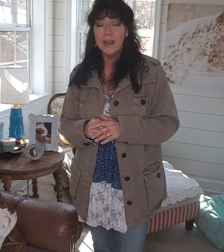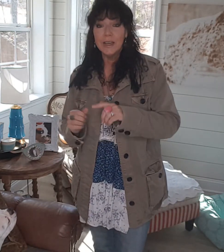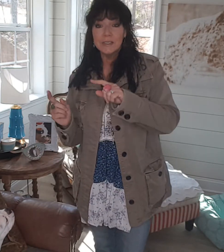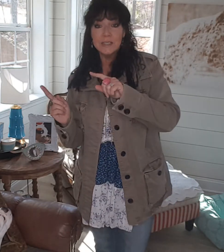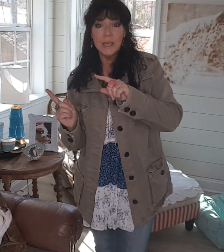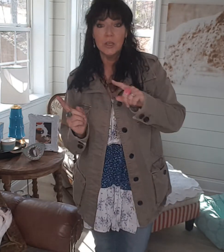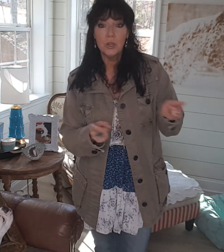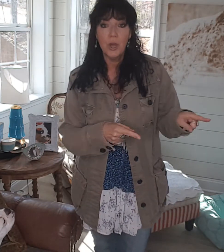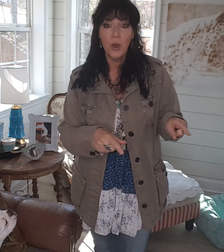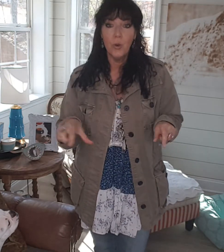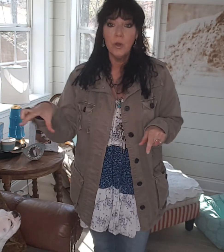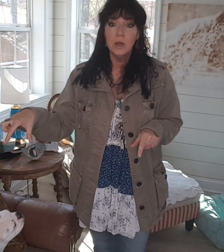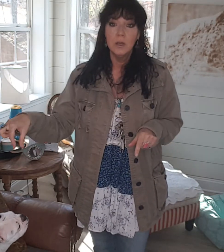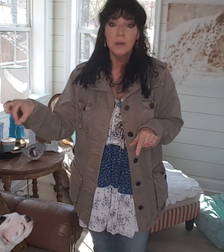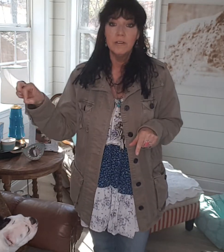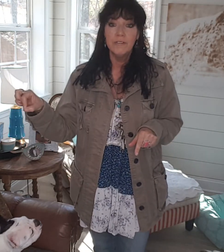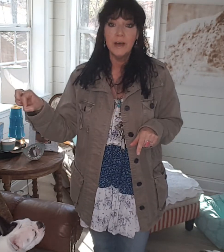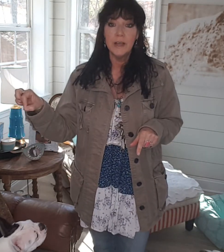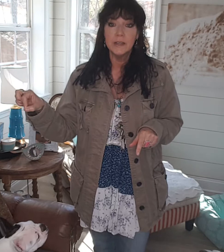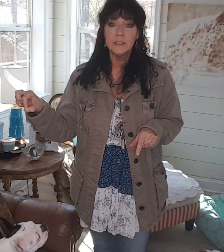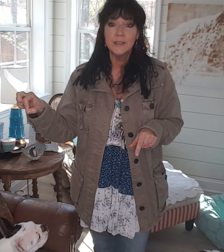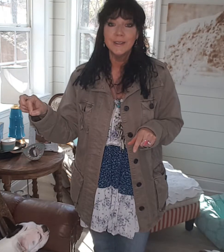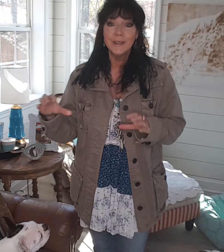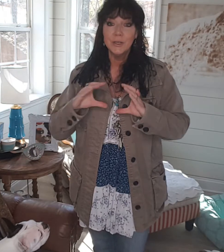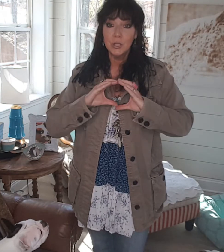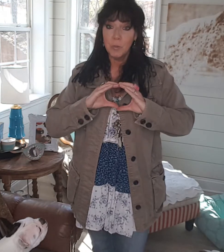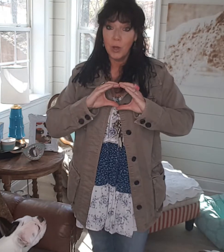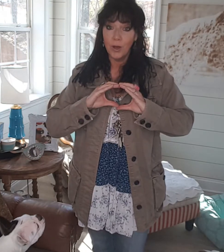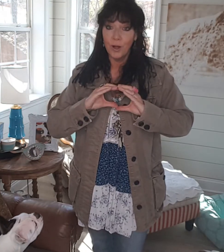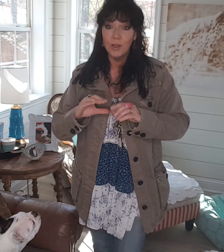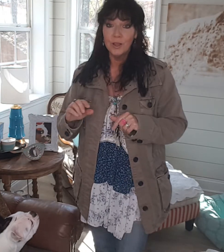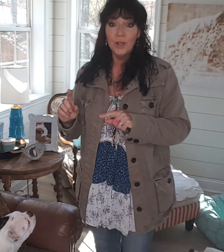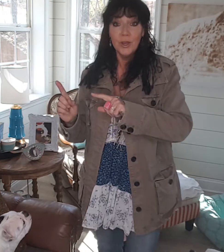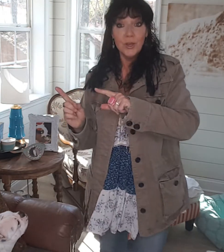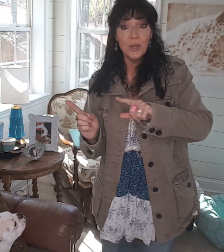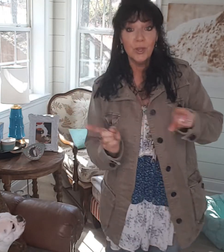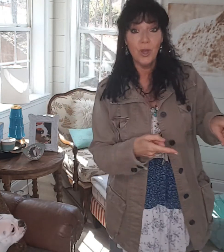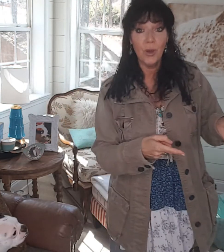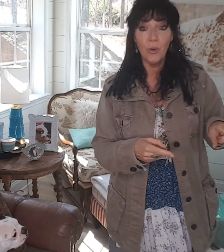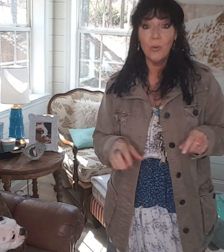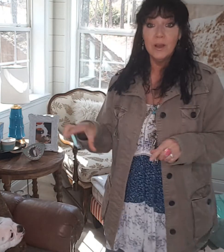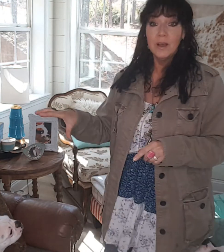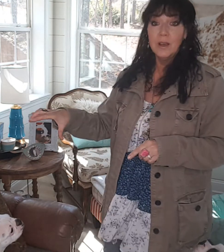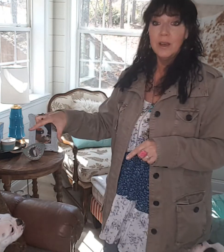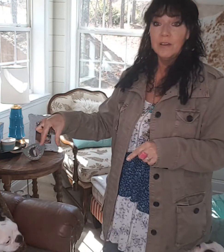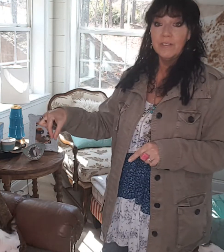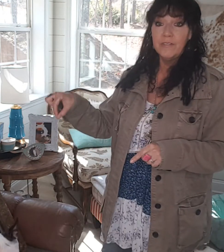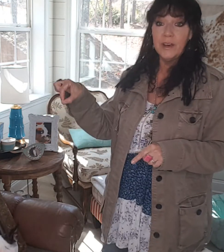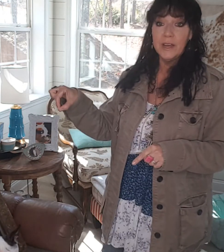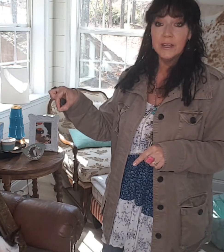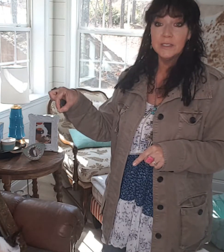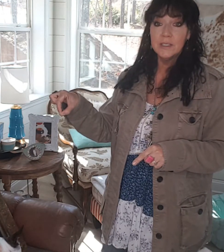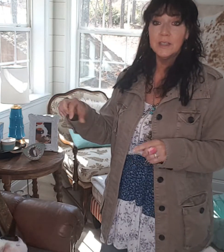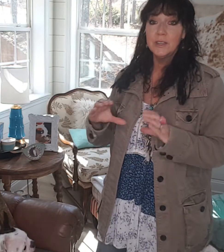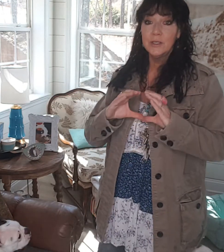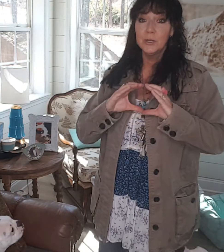can say, go find your ball. Go find your